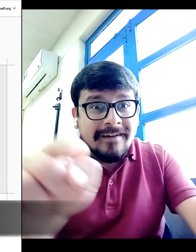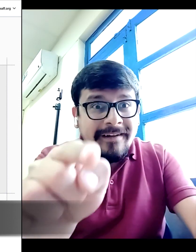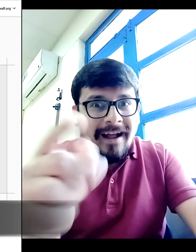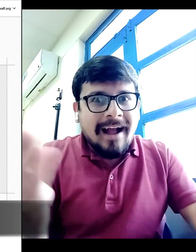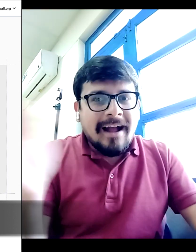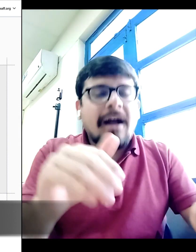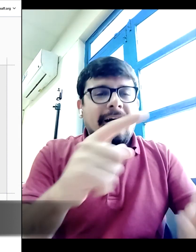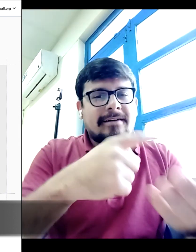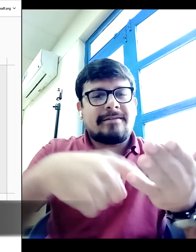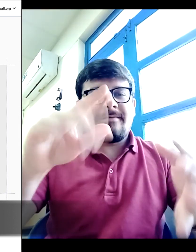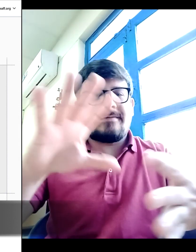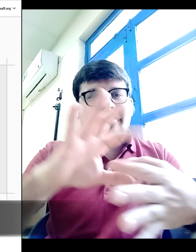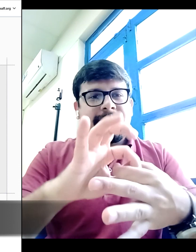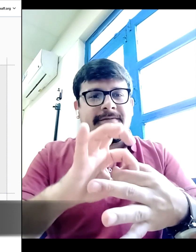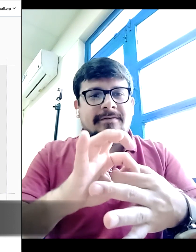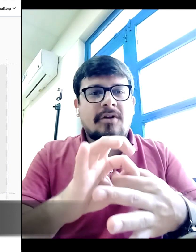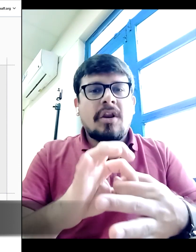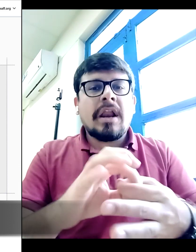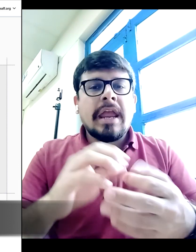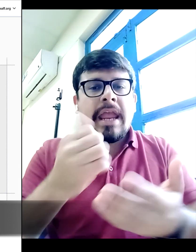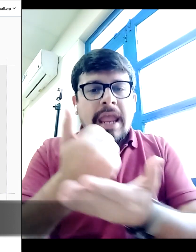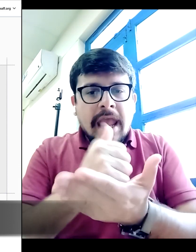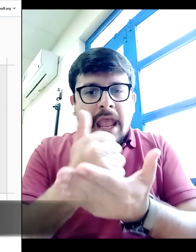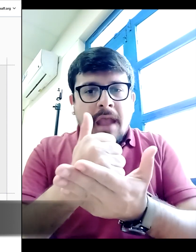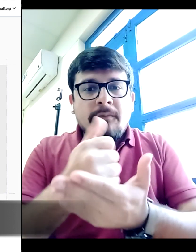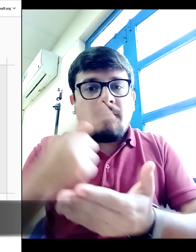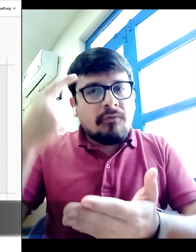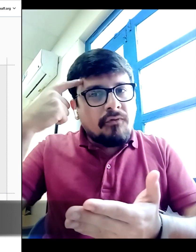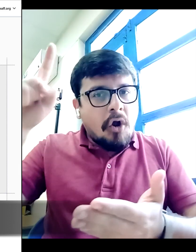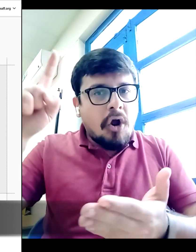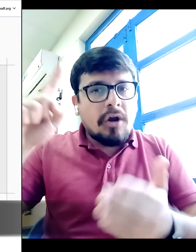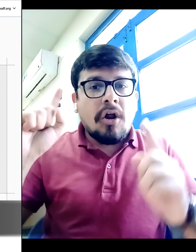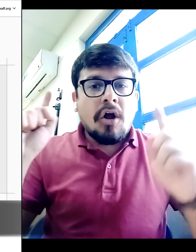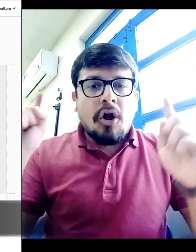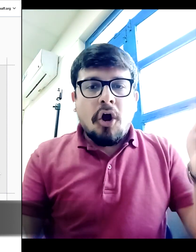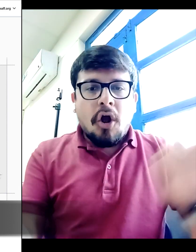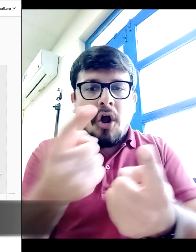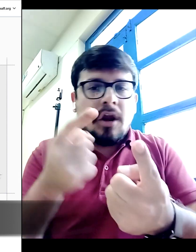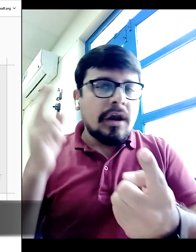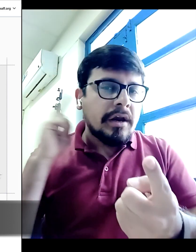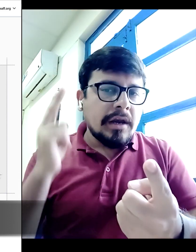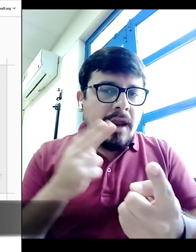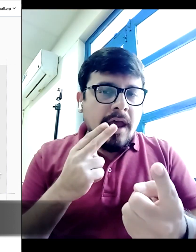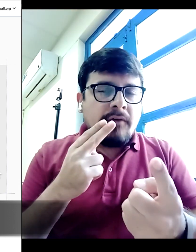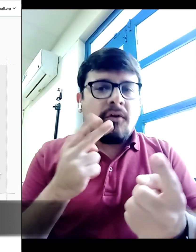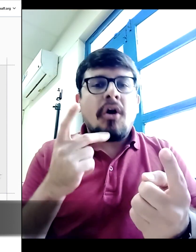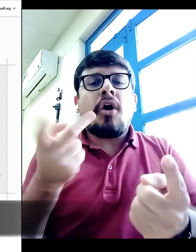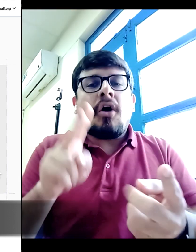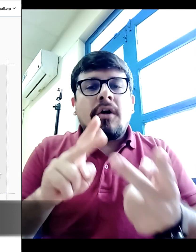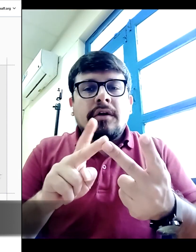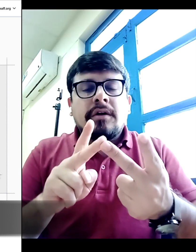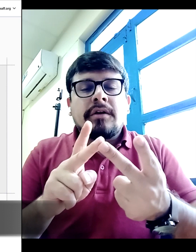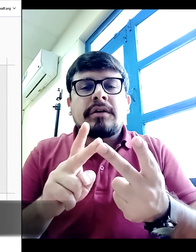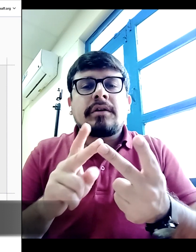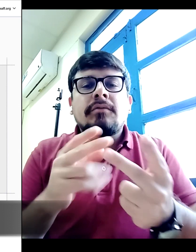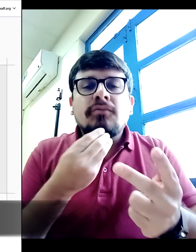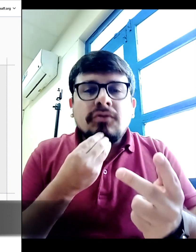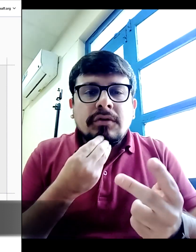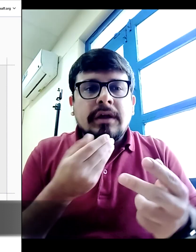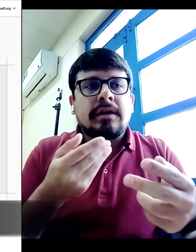and I have my slogan, that game for all deaf, young or old.